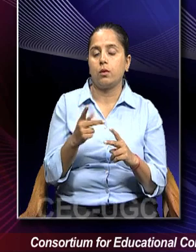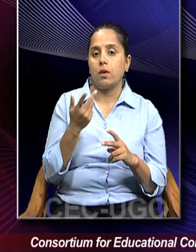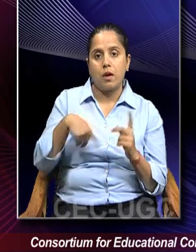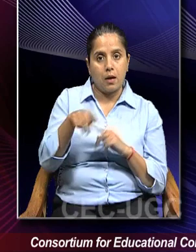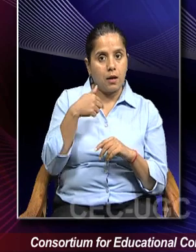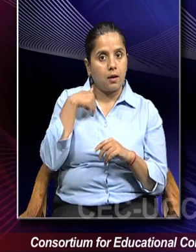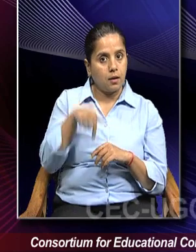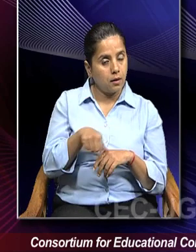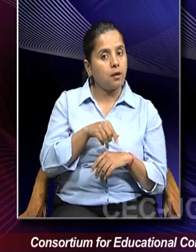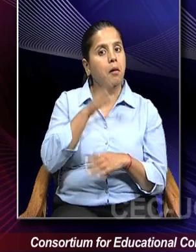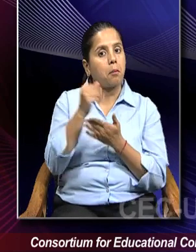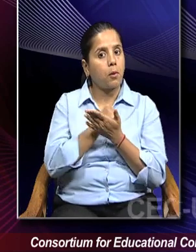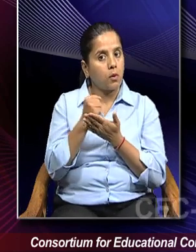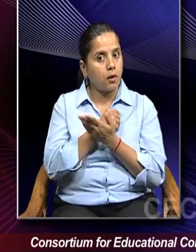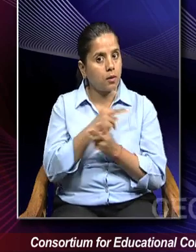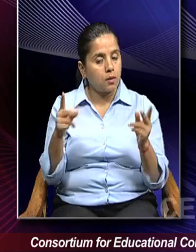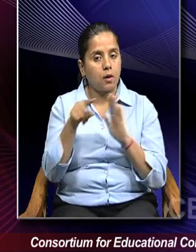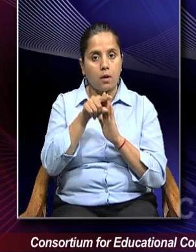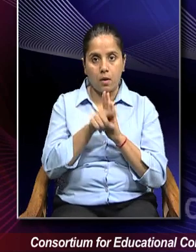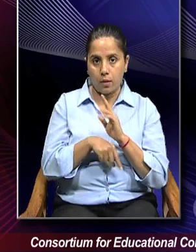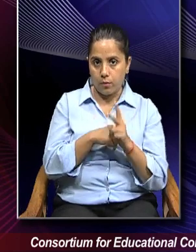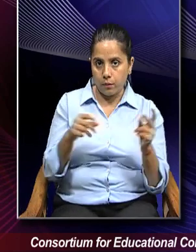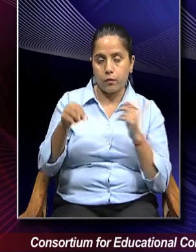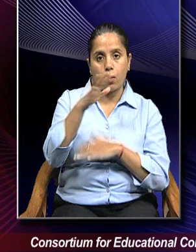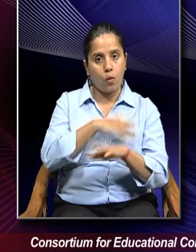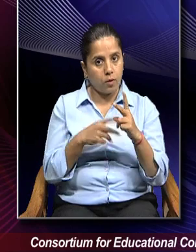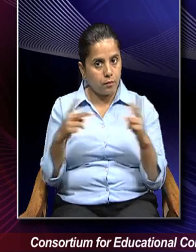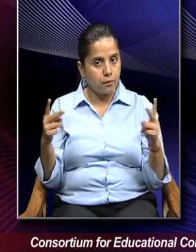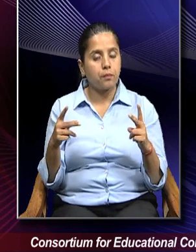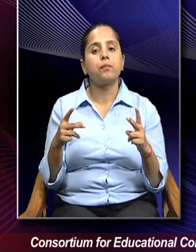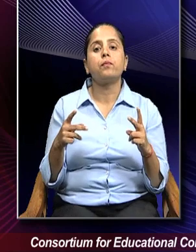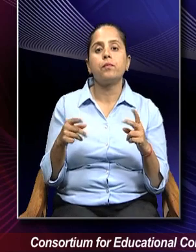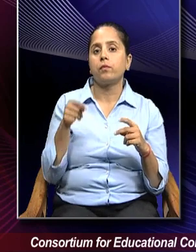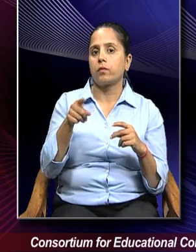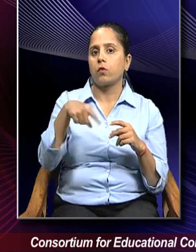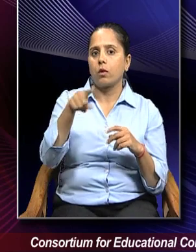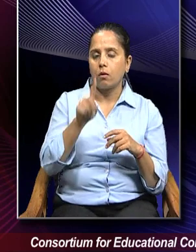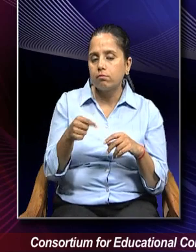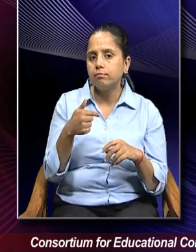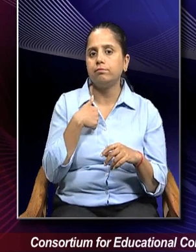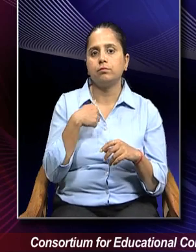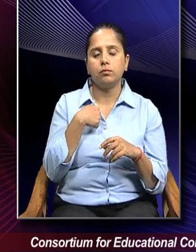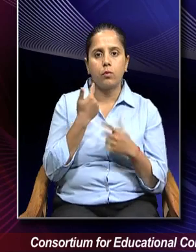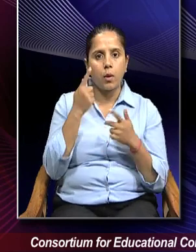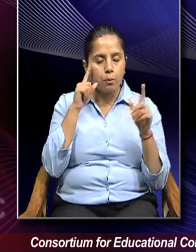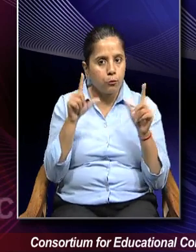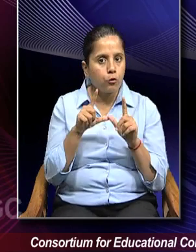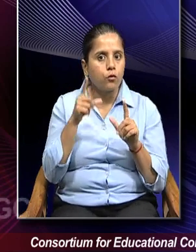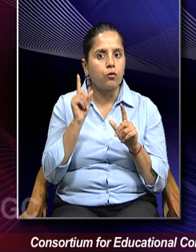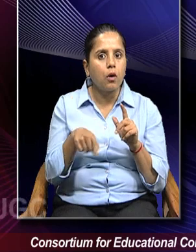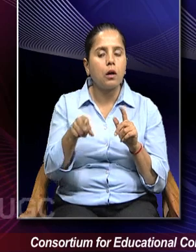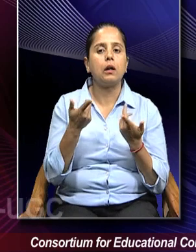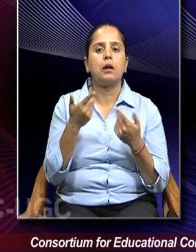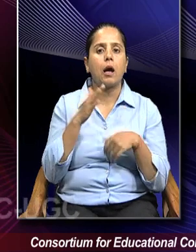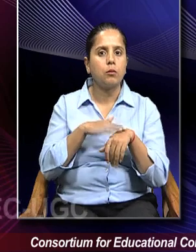go for practicing ethics in your organization, you are bound to witness, you are bound to face